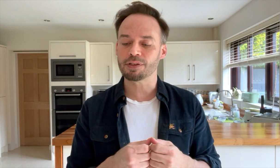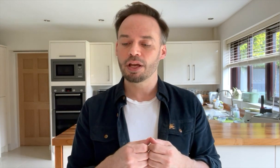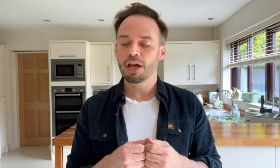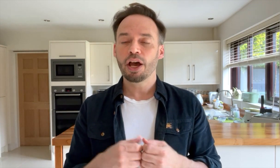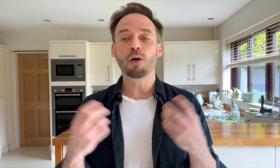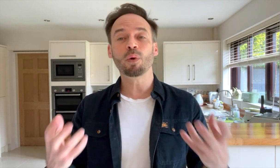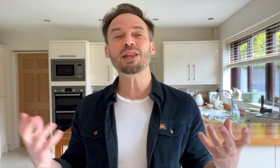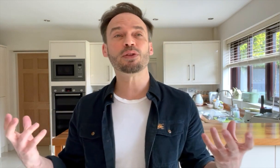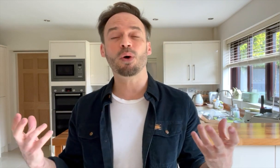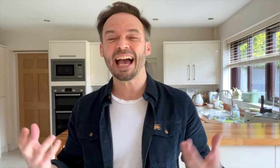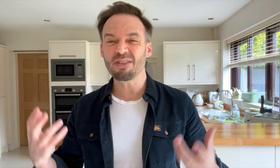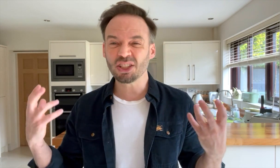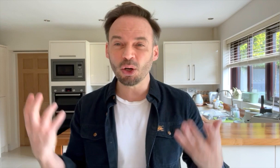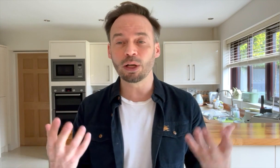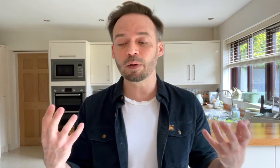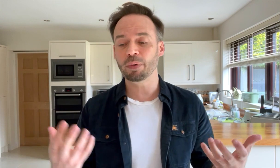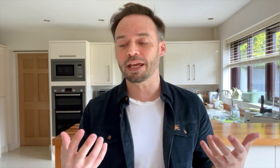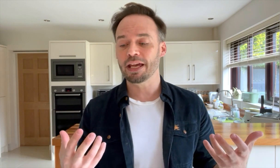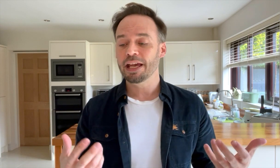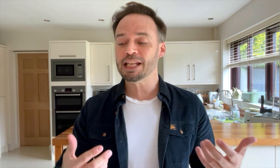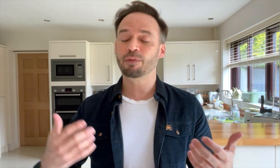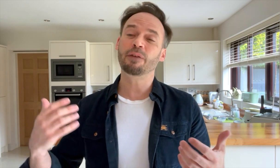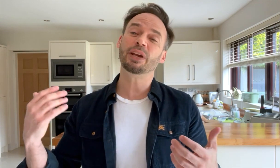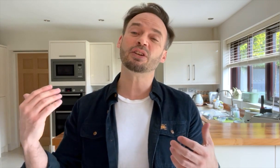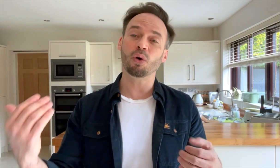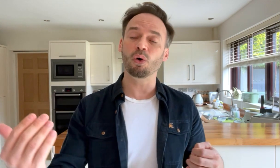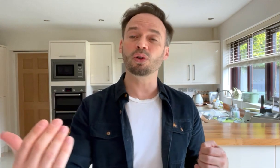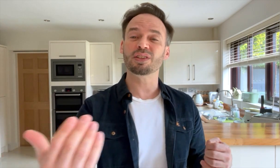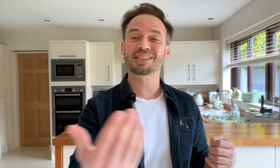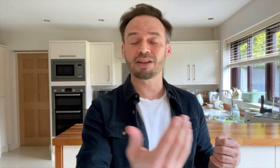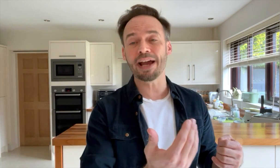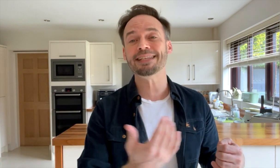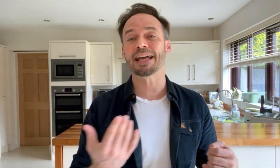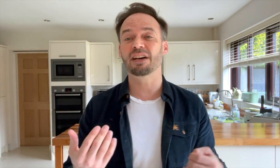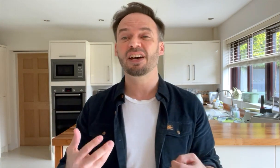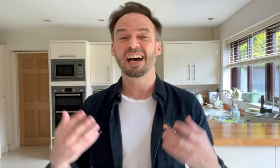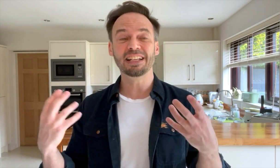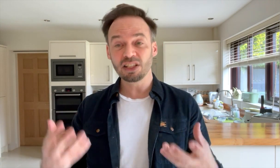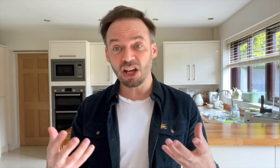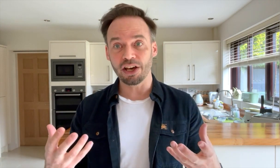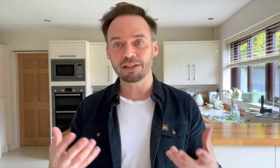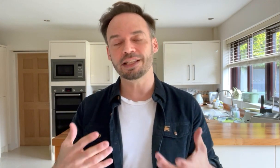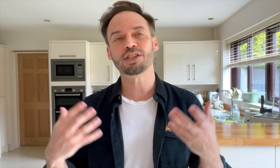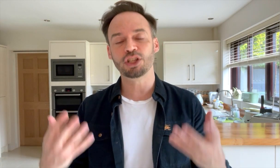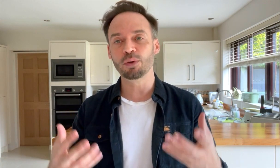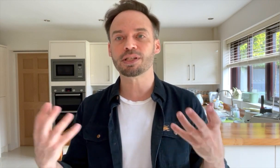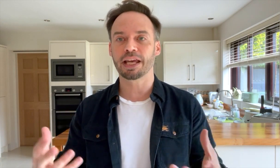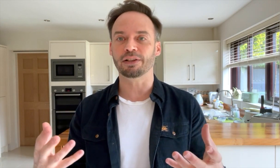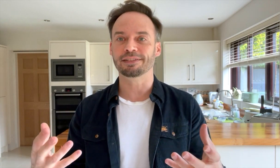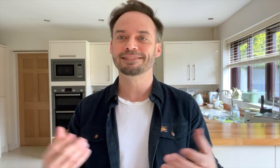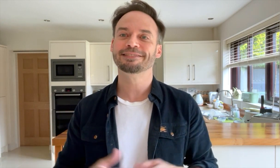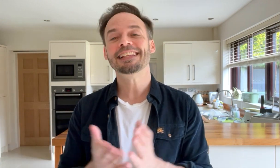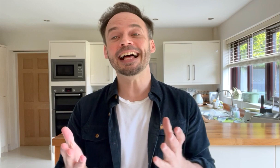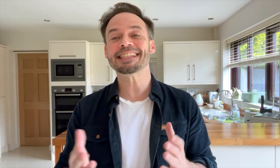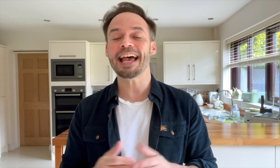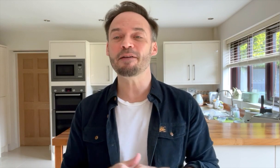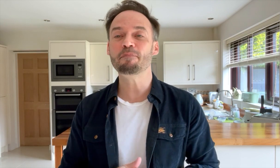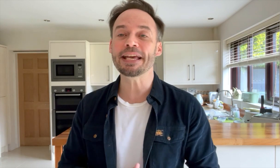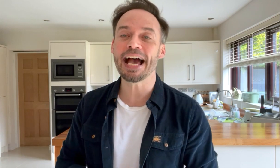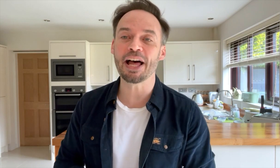and we thought how cool it would be if we could all sign together and learn this new skill let's say a big hello